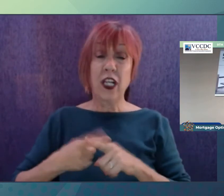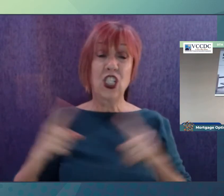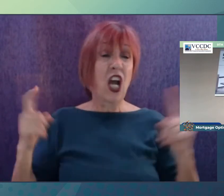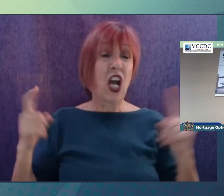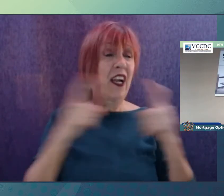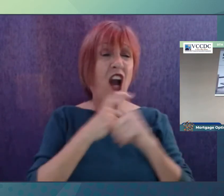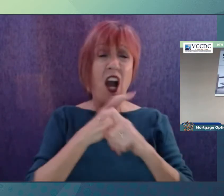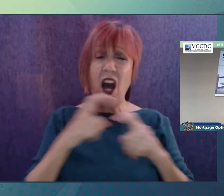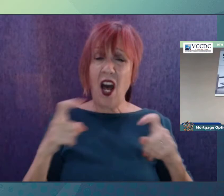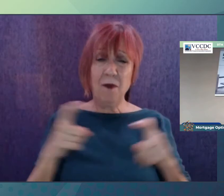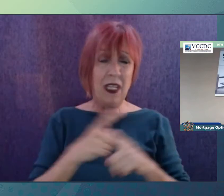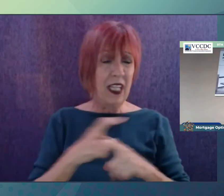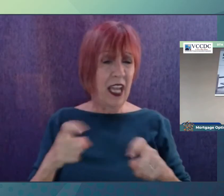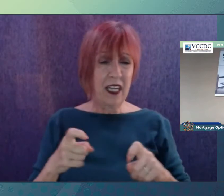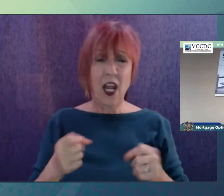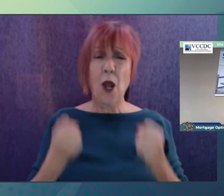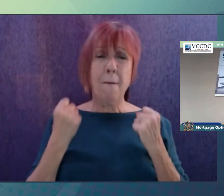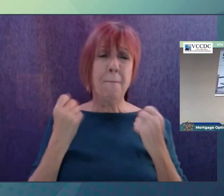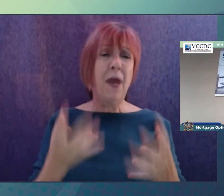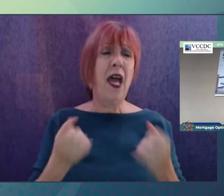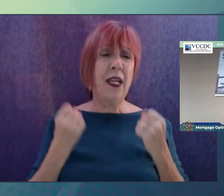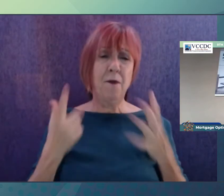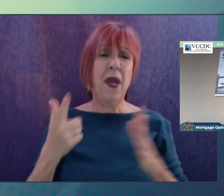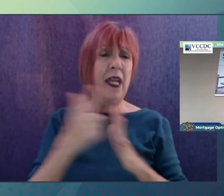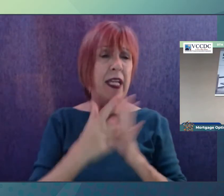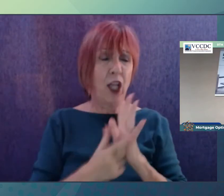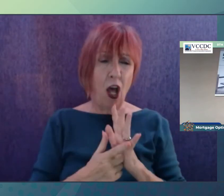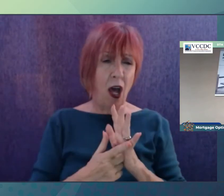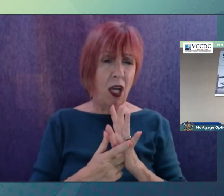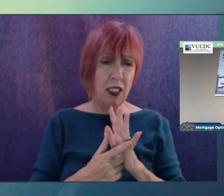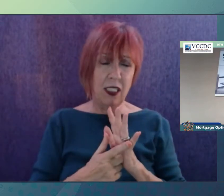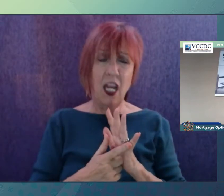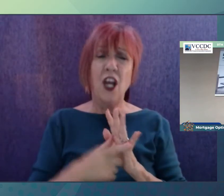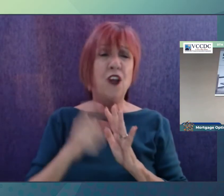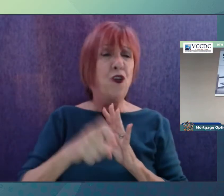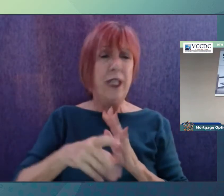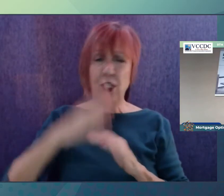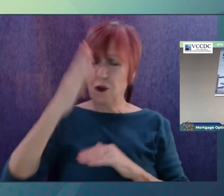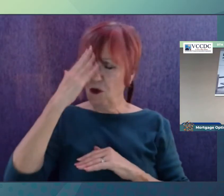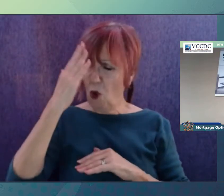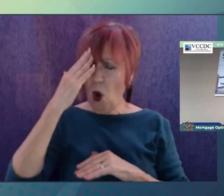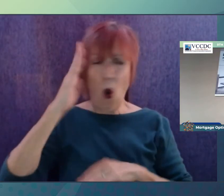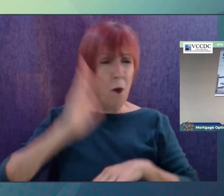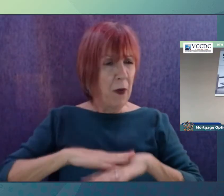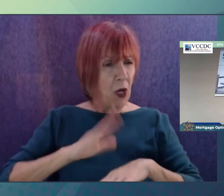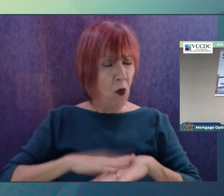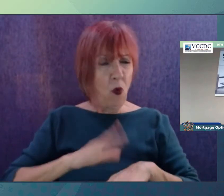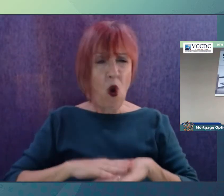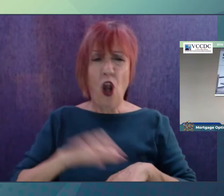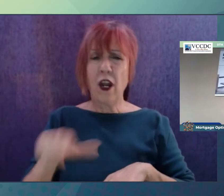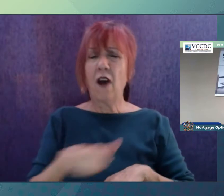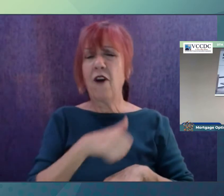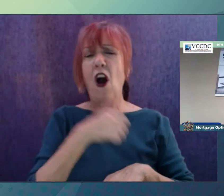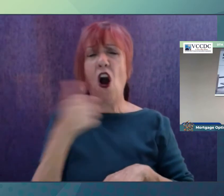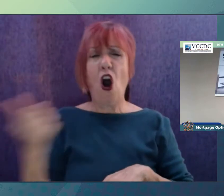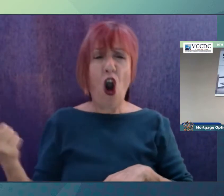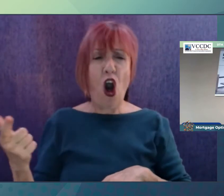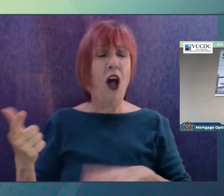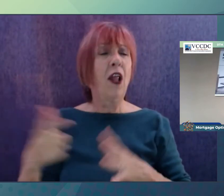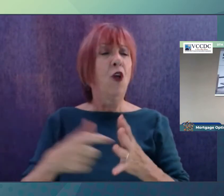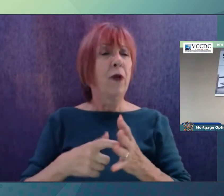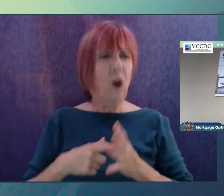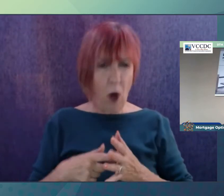with many risks that may not be worth the extra cash. You should be wary of any reverse mortgage offers unless you understand the terms really well.